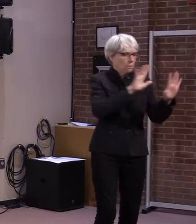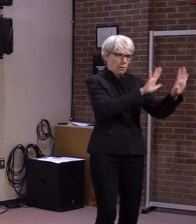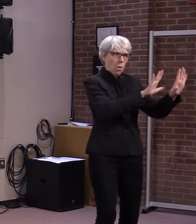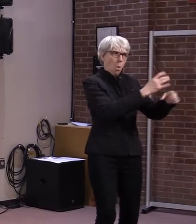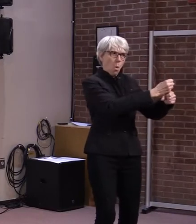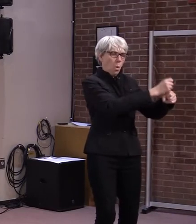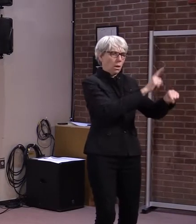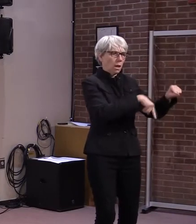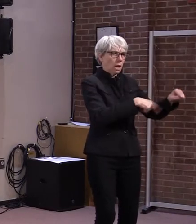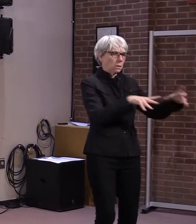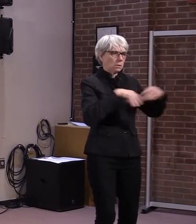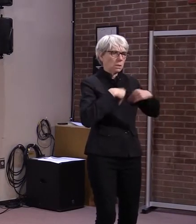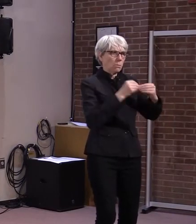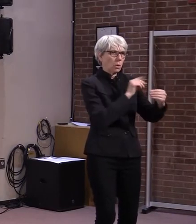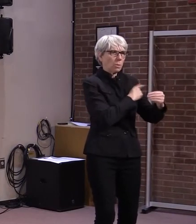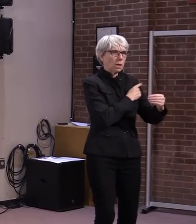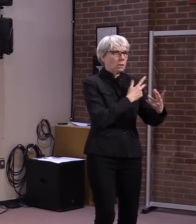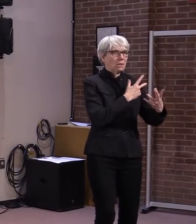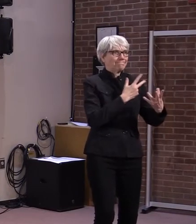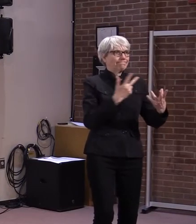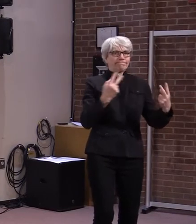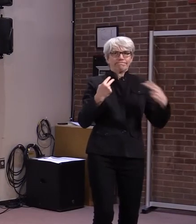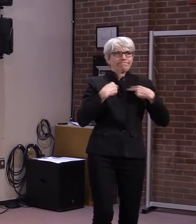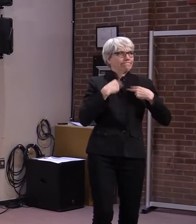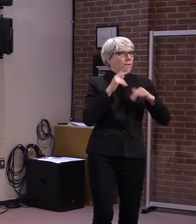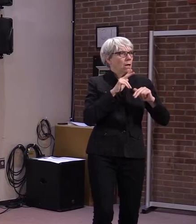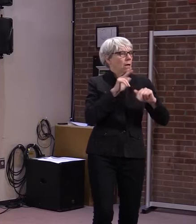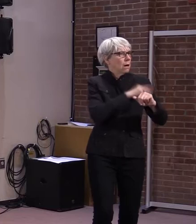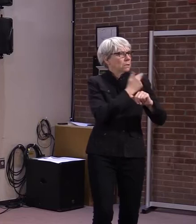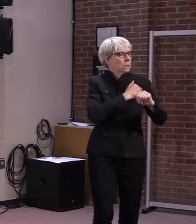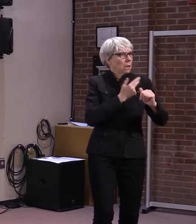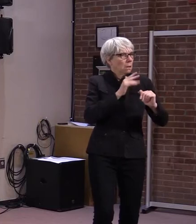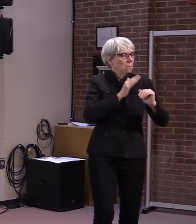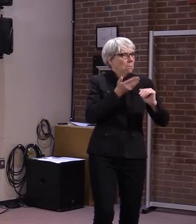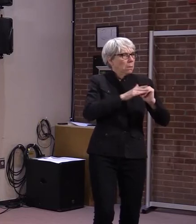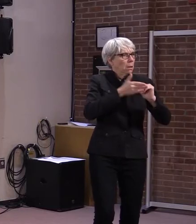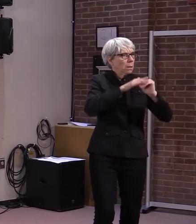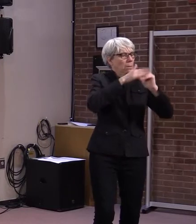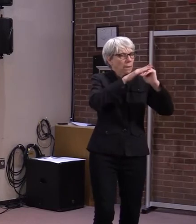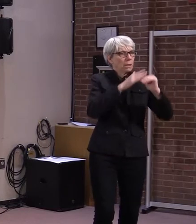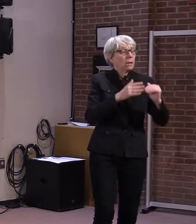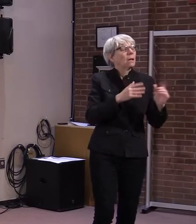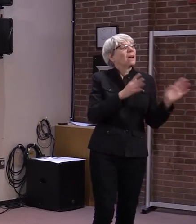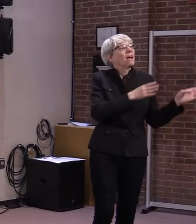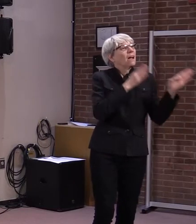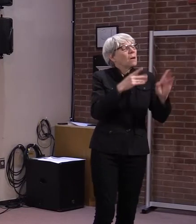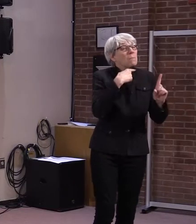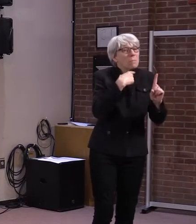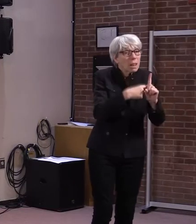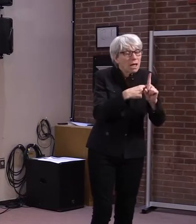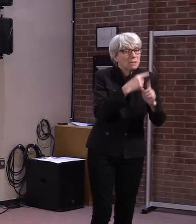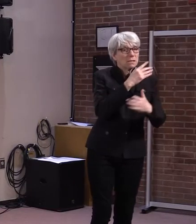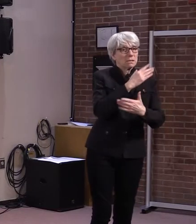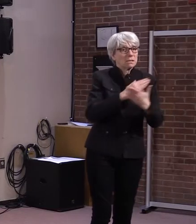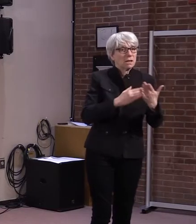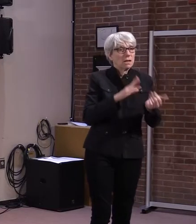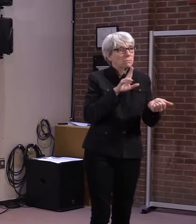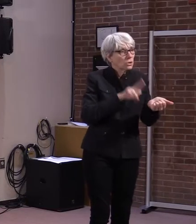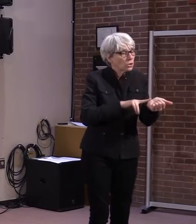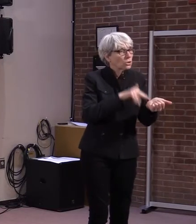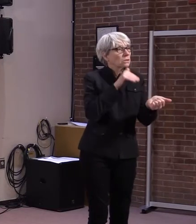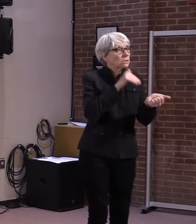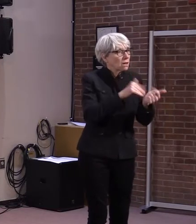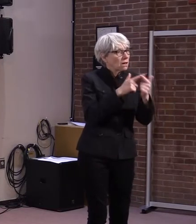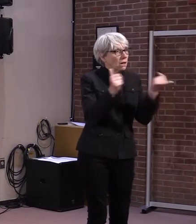you know, and then couple that with a few cases of COVID among healthcare workers. And, you know, that's,